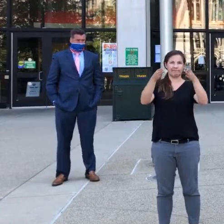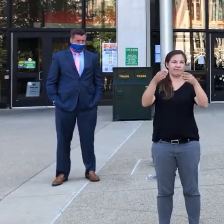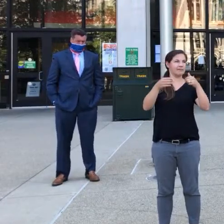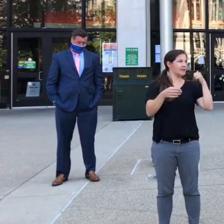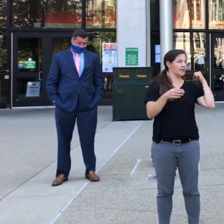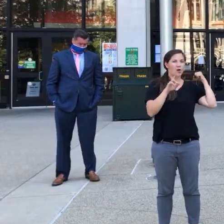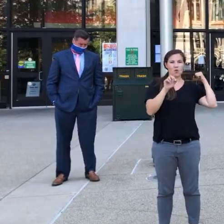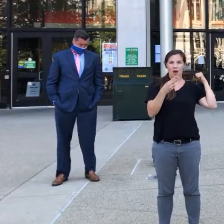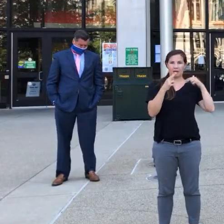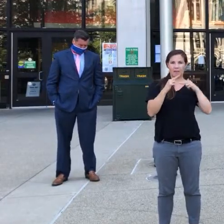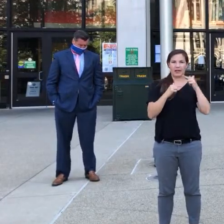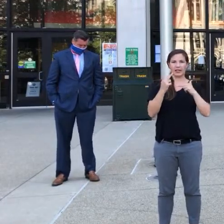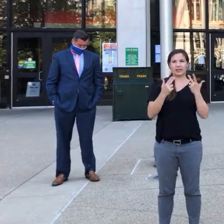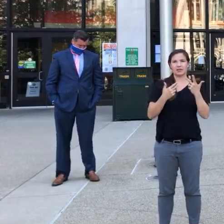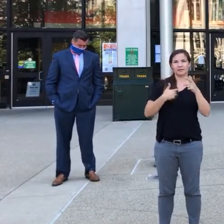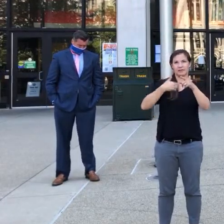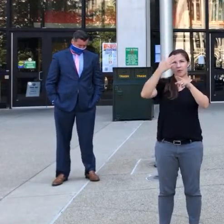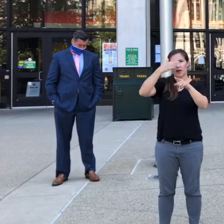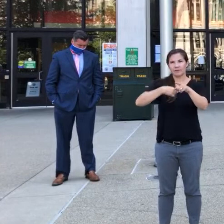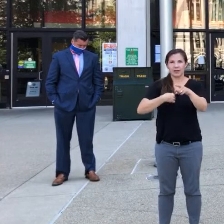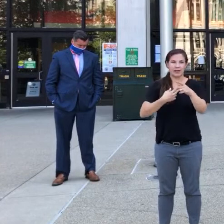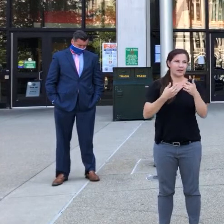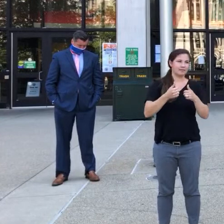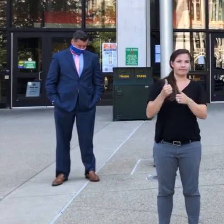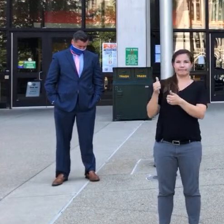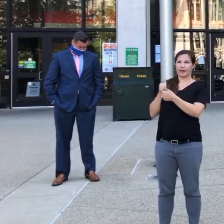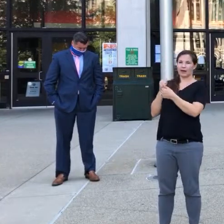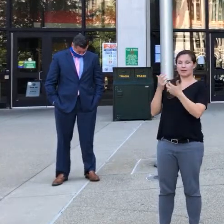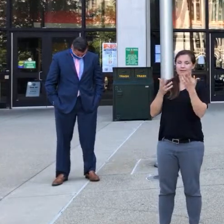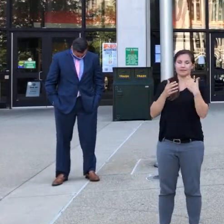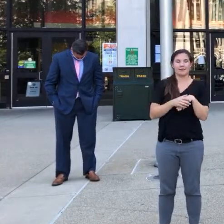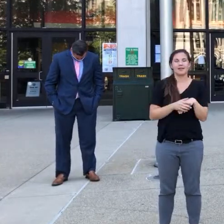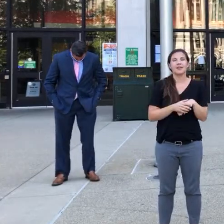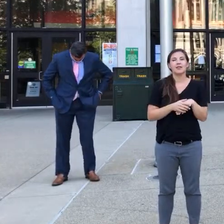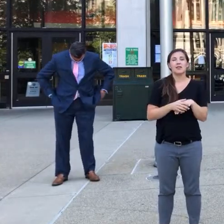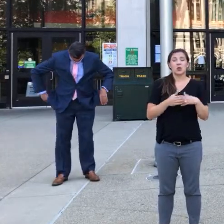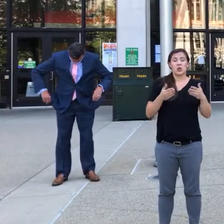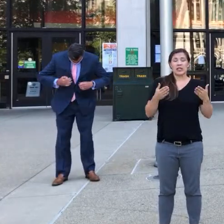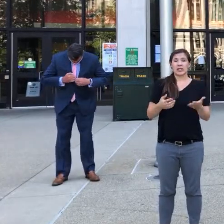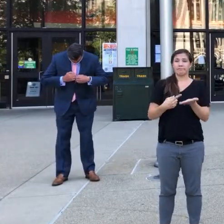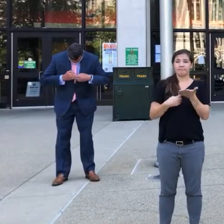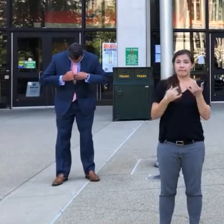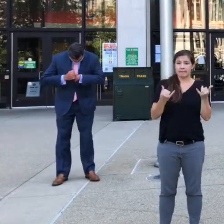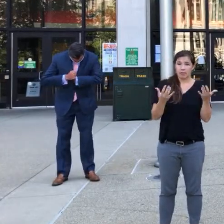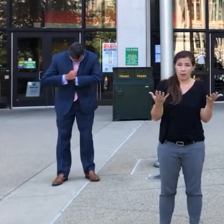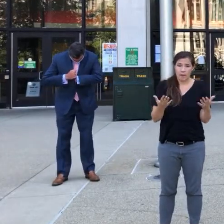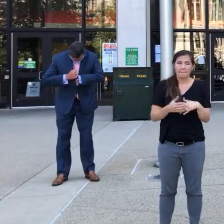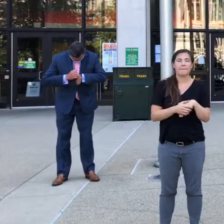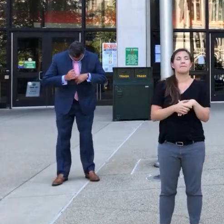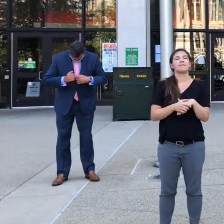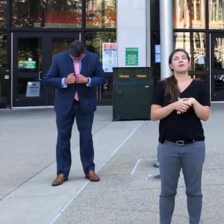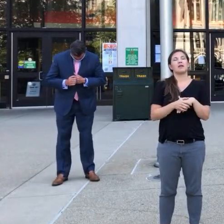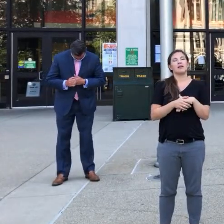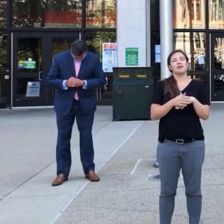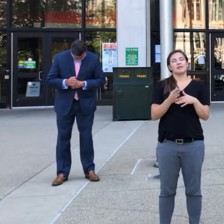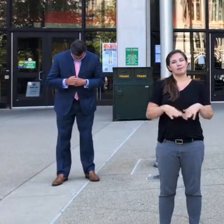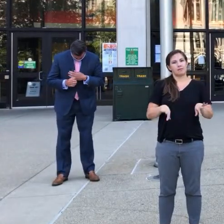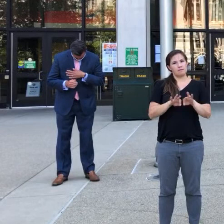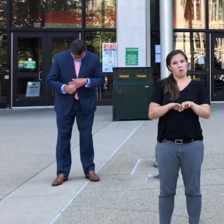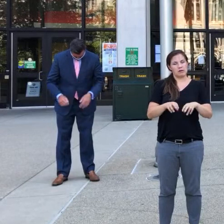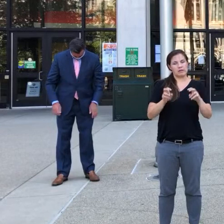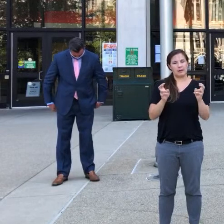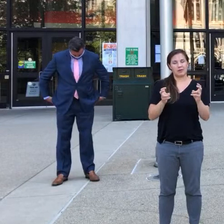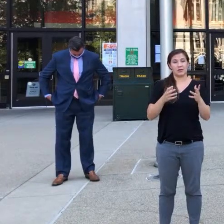me. Yes, this is my front. As we are here to talk about a very important topic, which is unfortunately